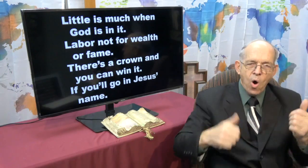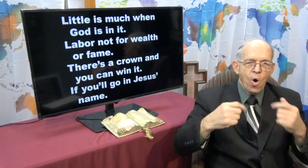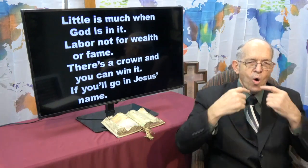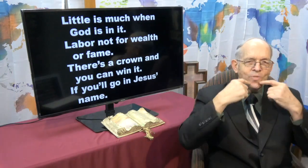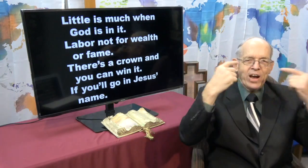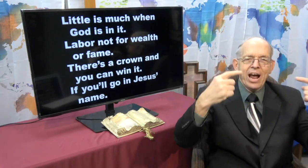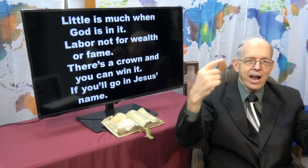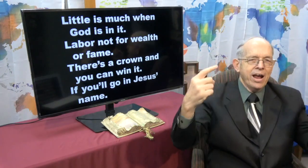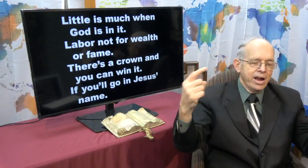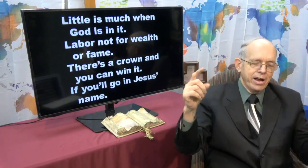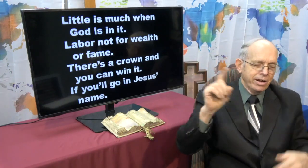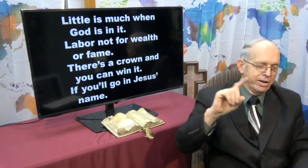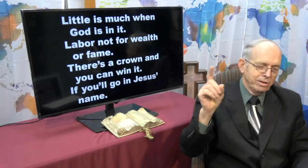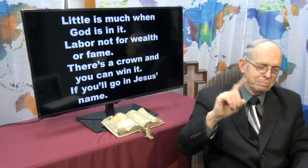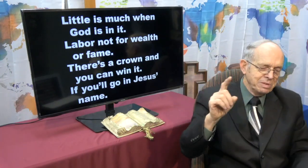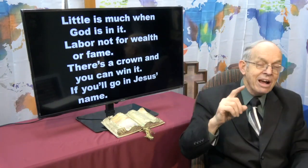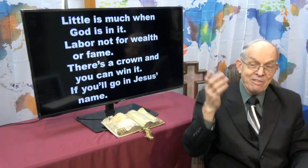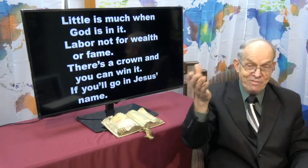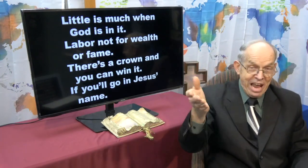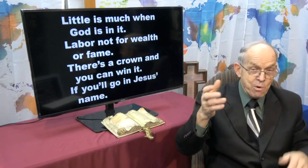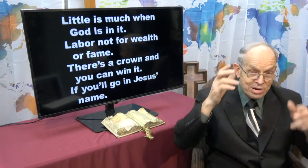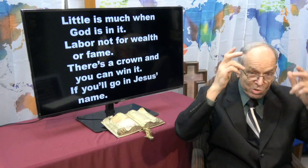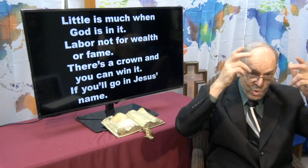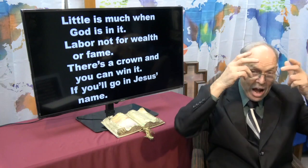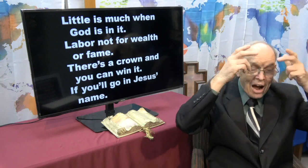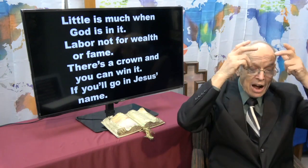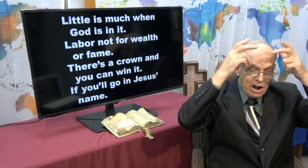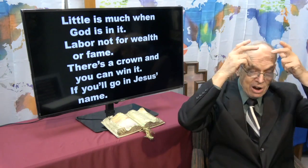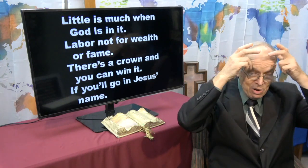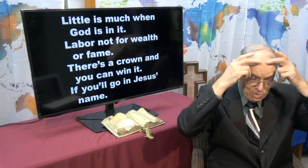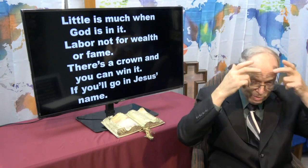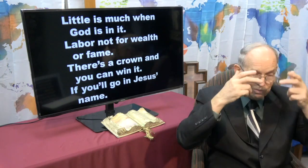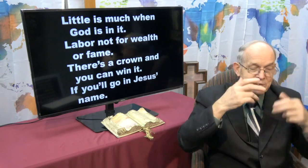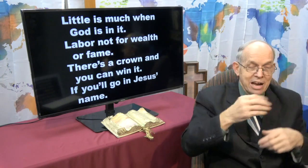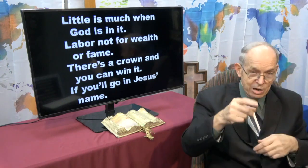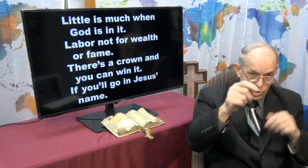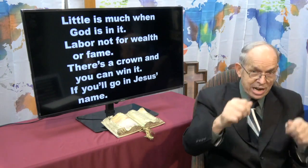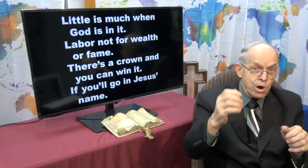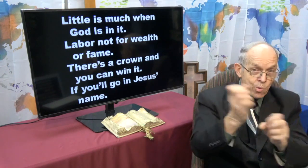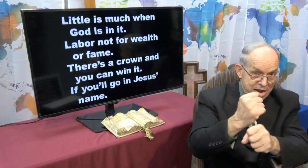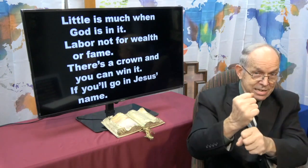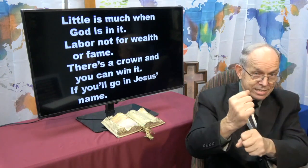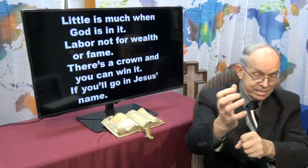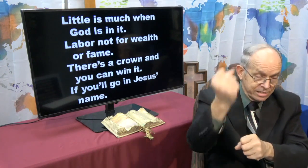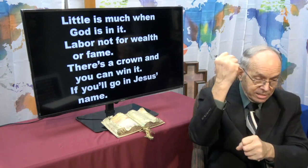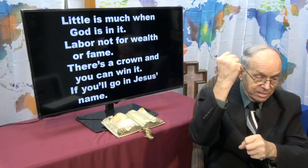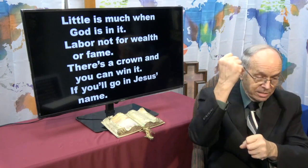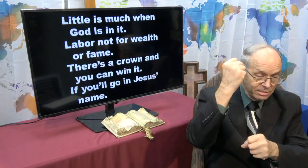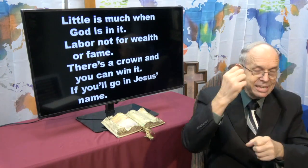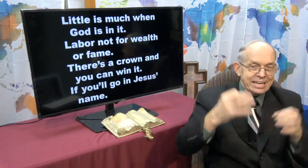or fame. They require and we can read it.